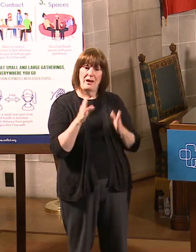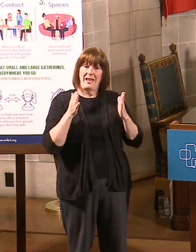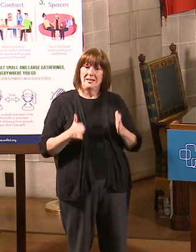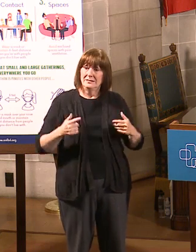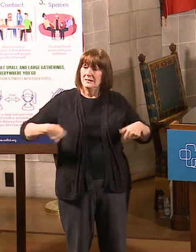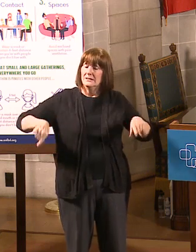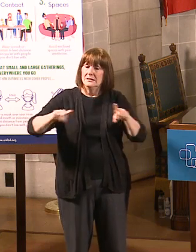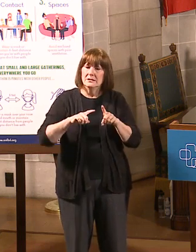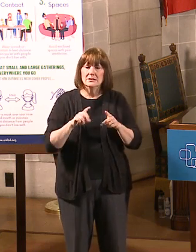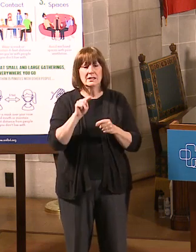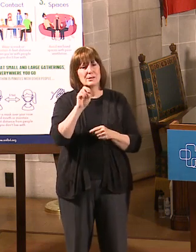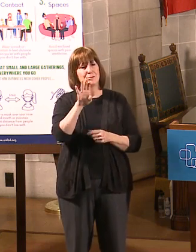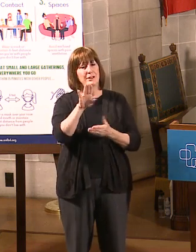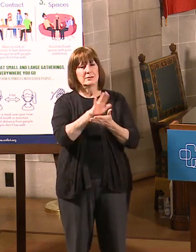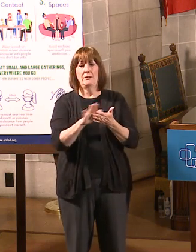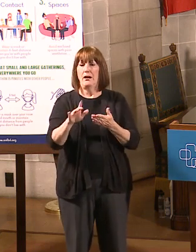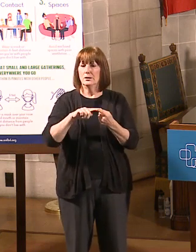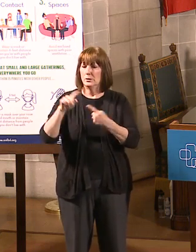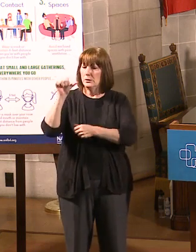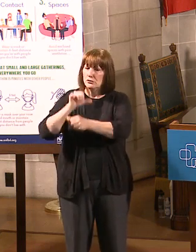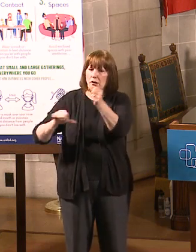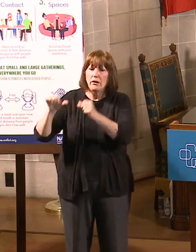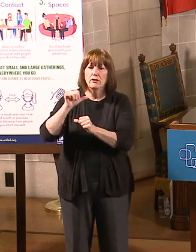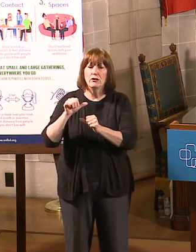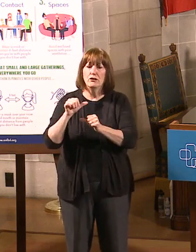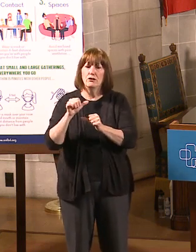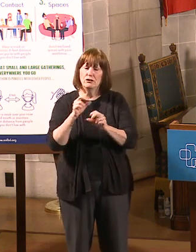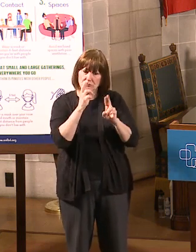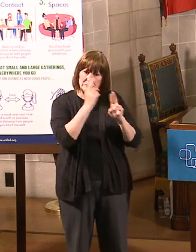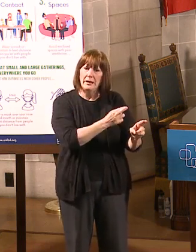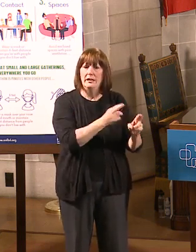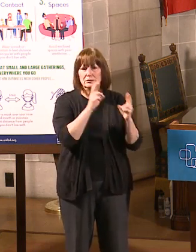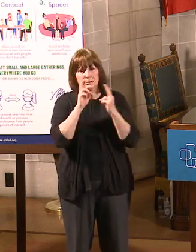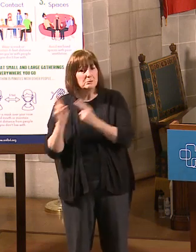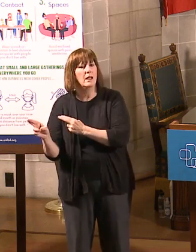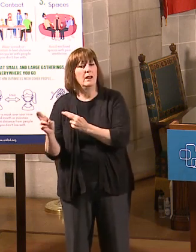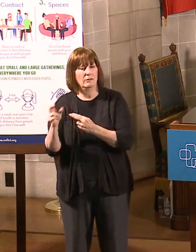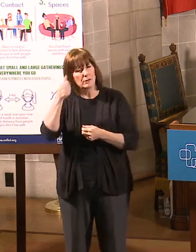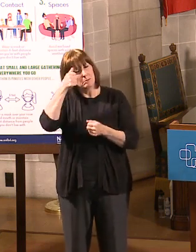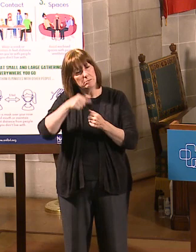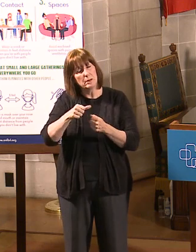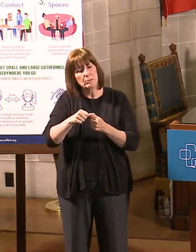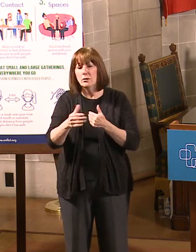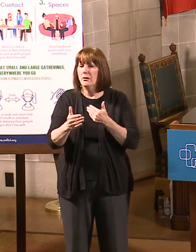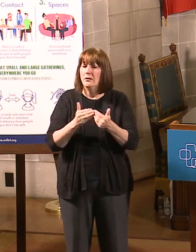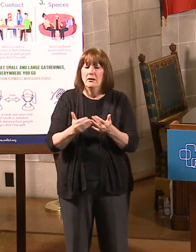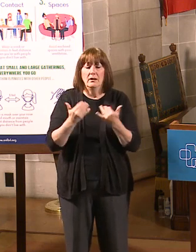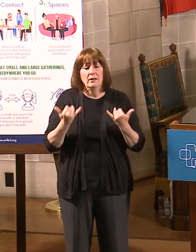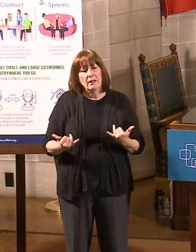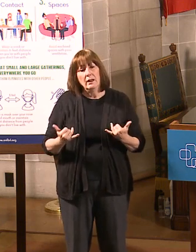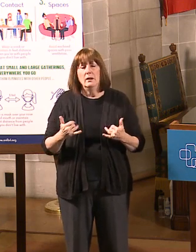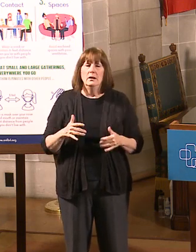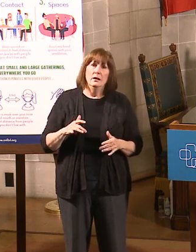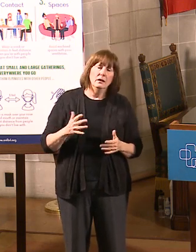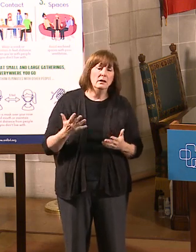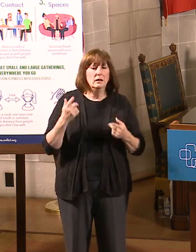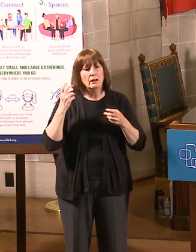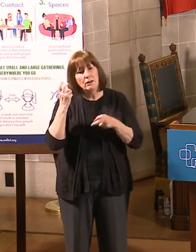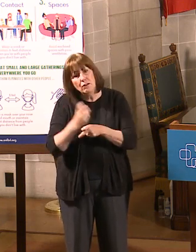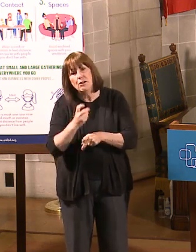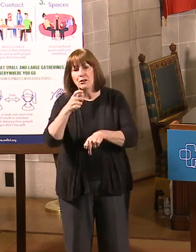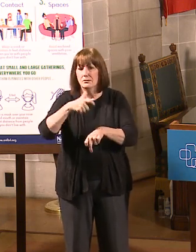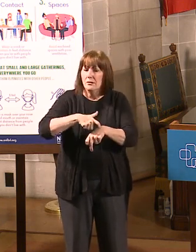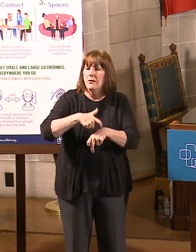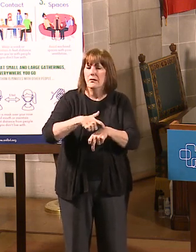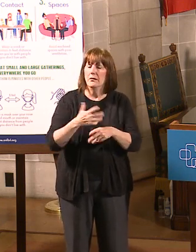being Nebraska nice to each other. We treat each other with dignity and respect, and we want people to remember that even in these trying times. So please remember to